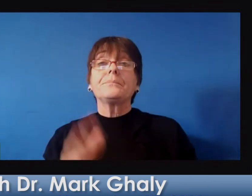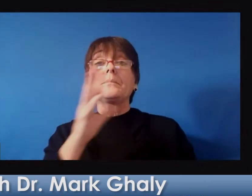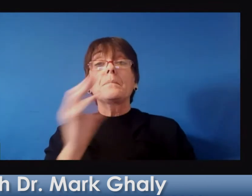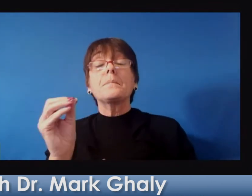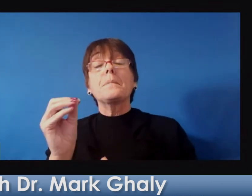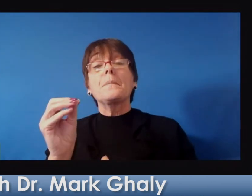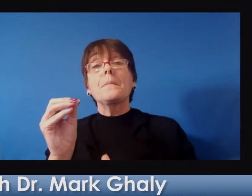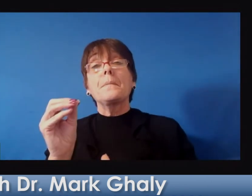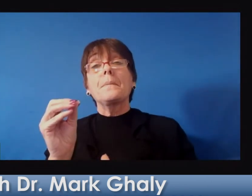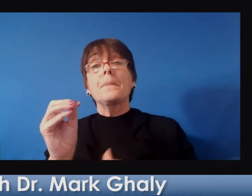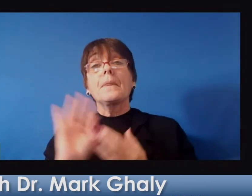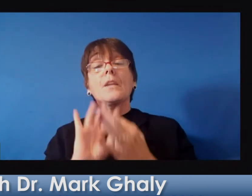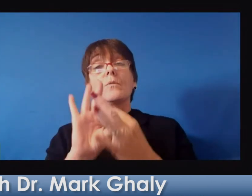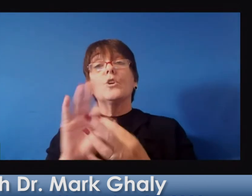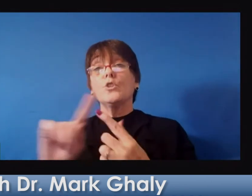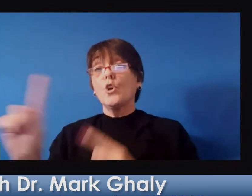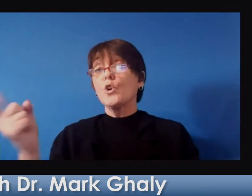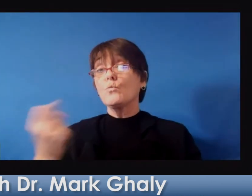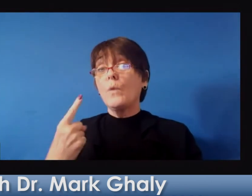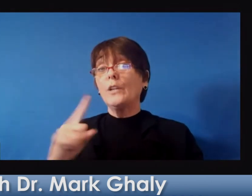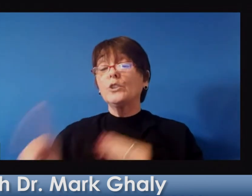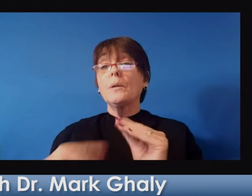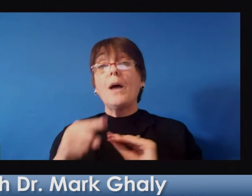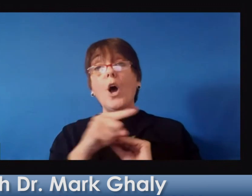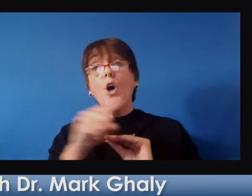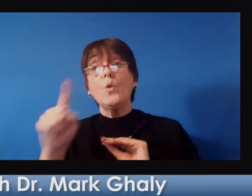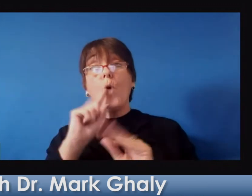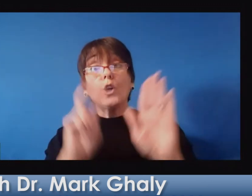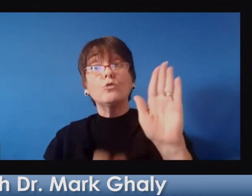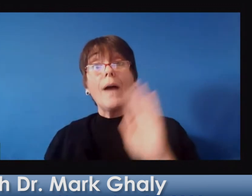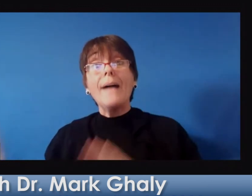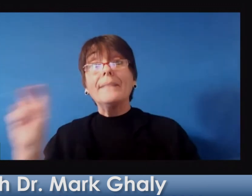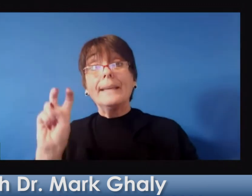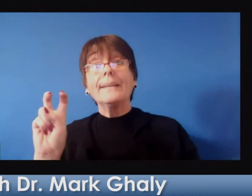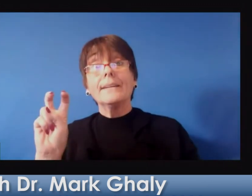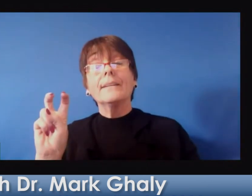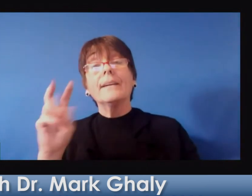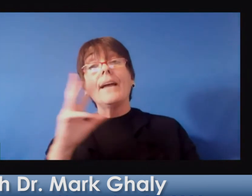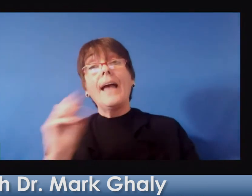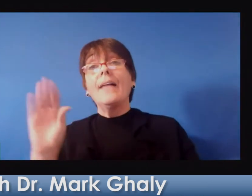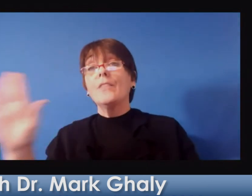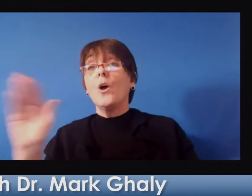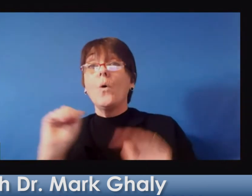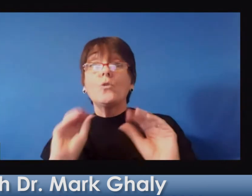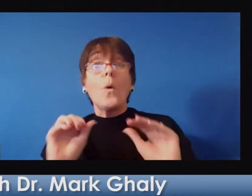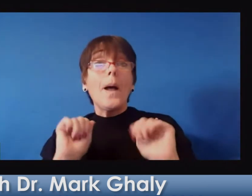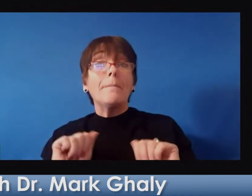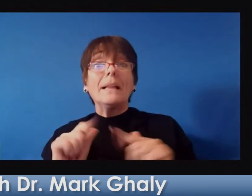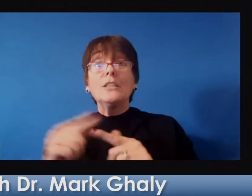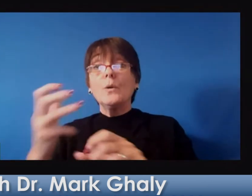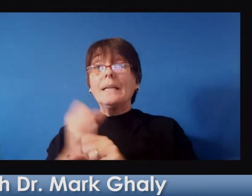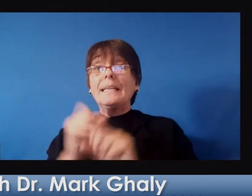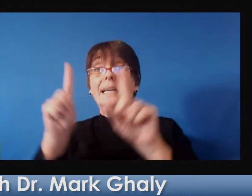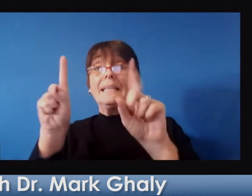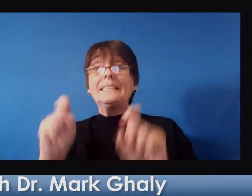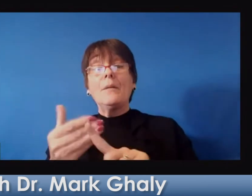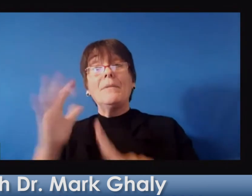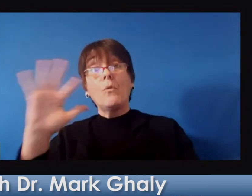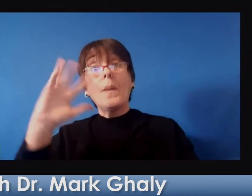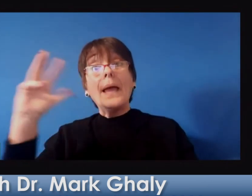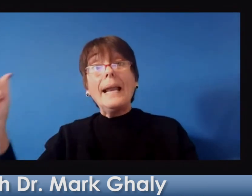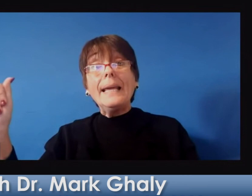terms of the question about those who might be traveling and their inability to get a COVID test before